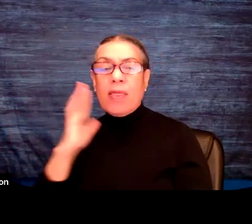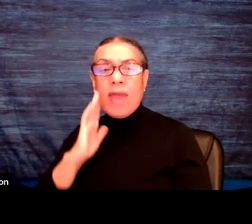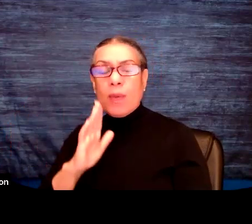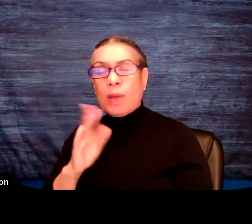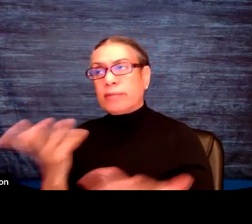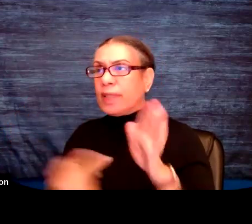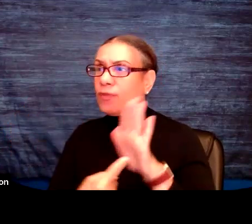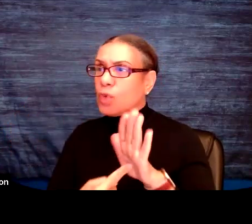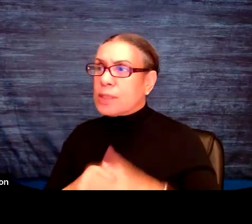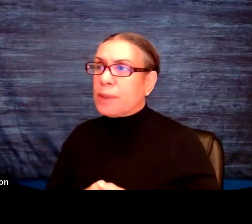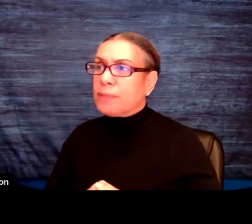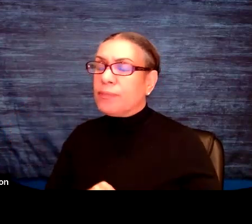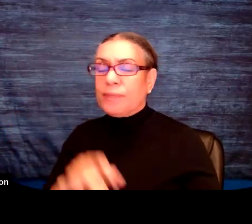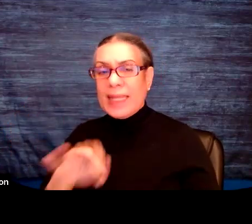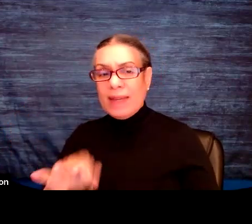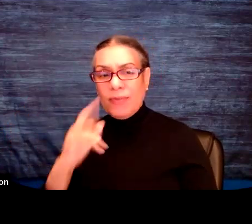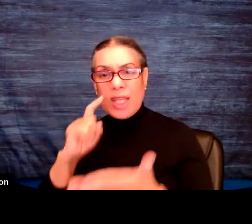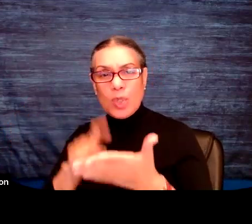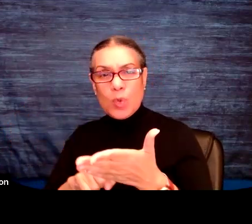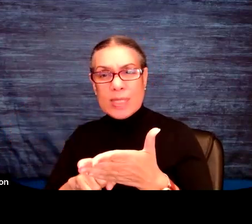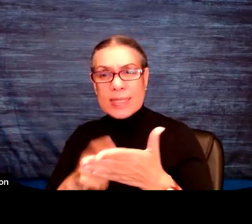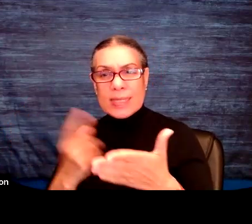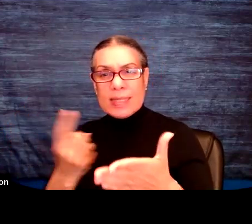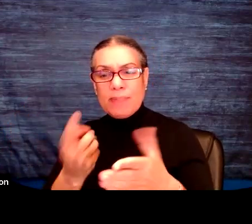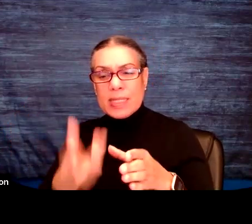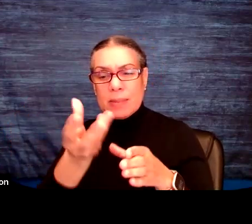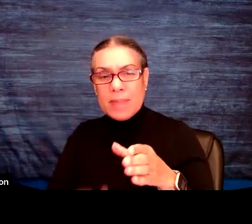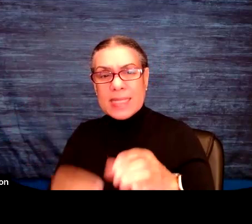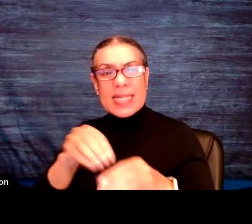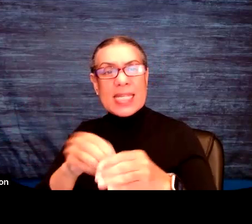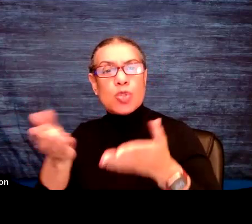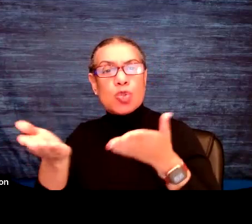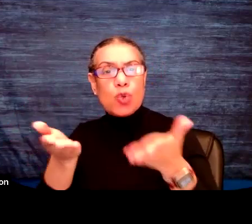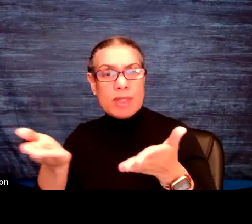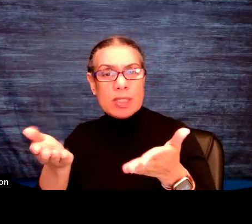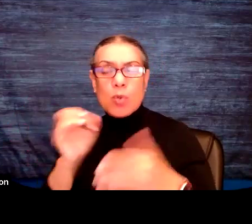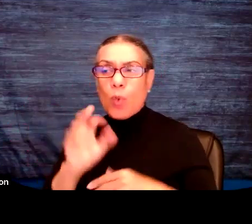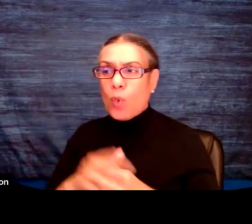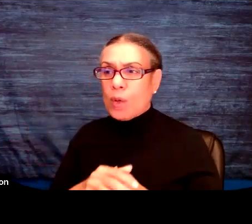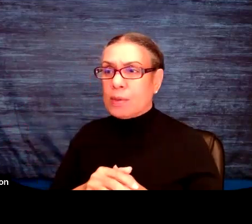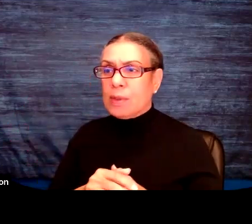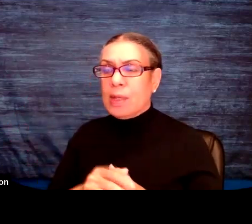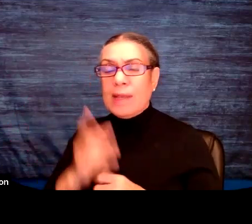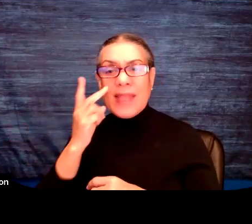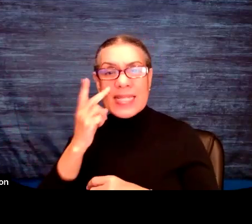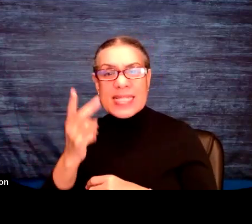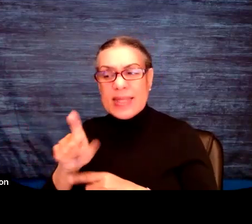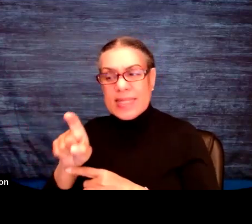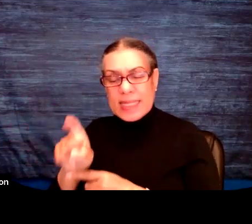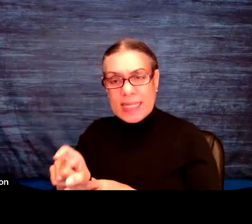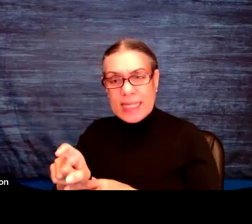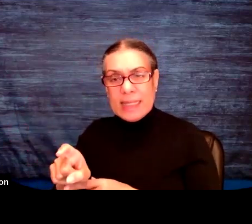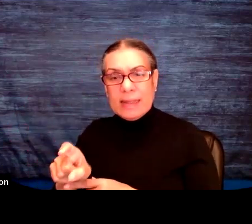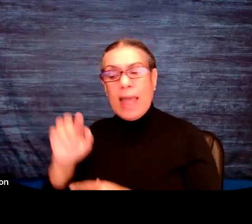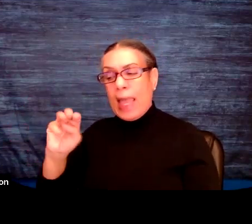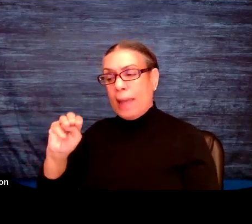for instance, they see a gap in service or they see a gap of need. They might reach